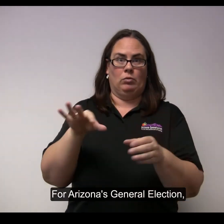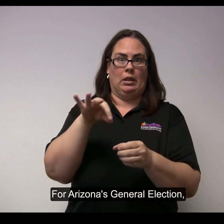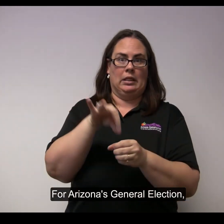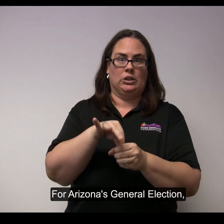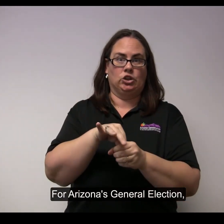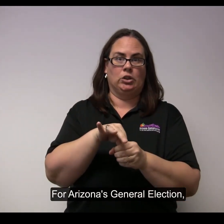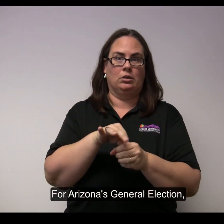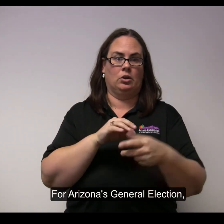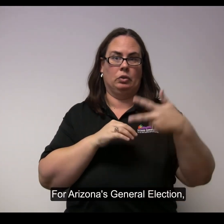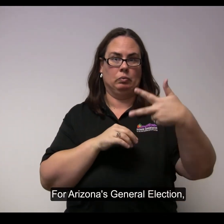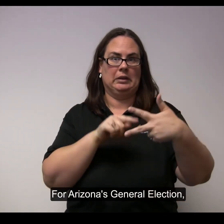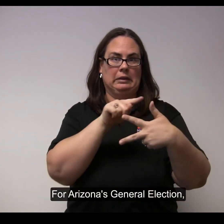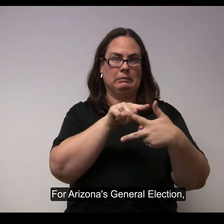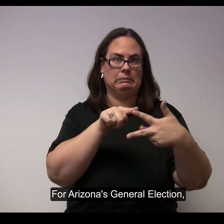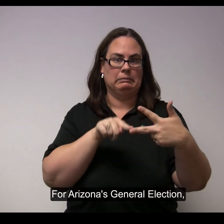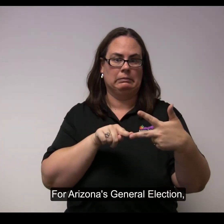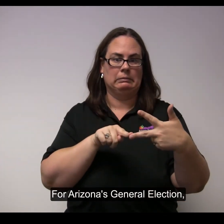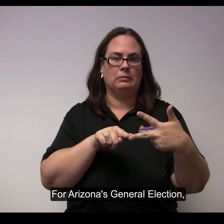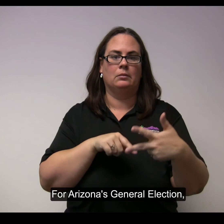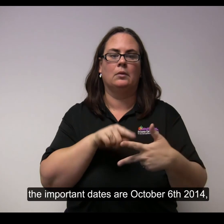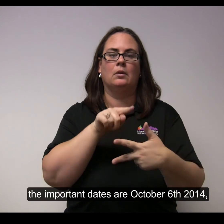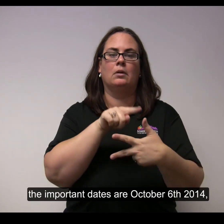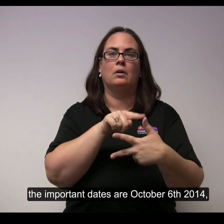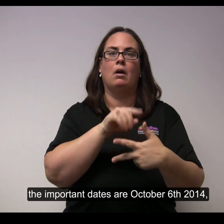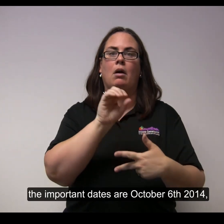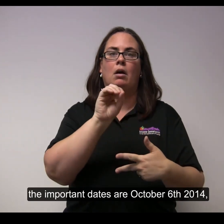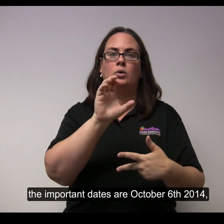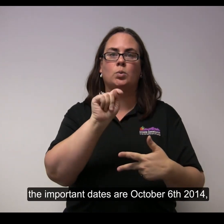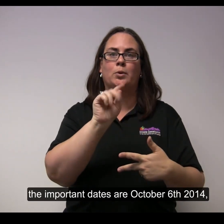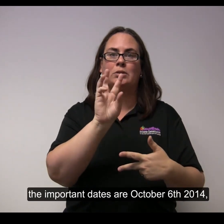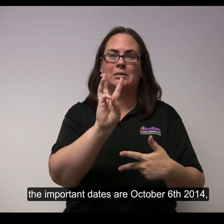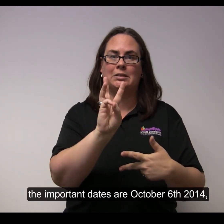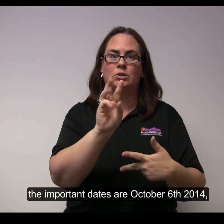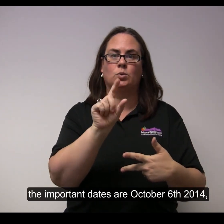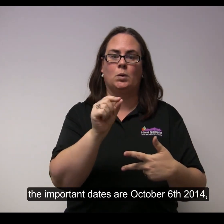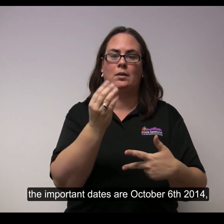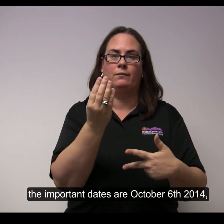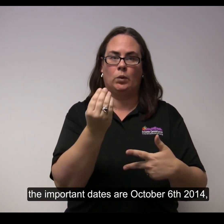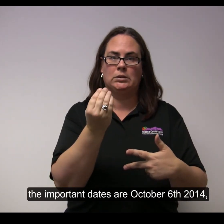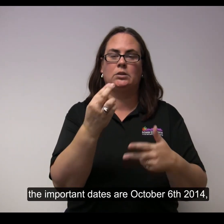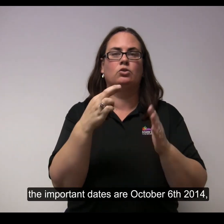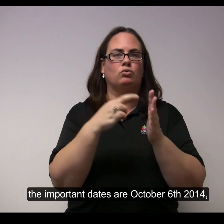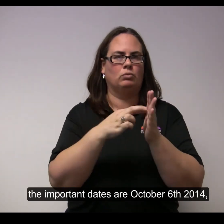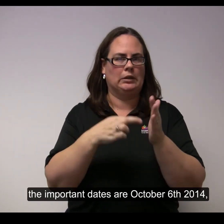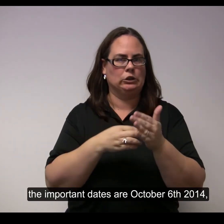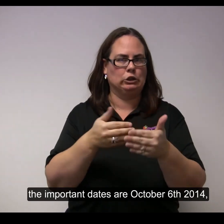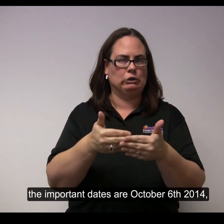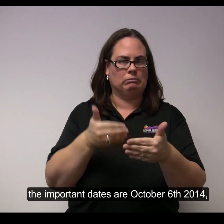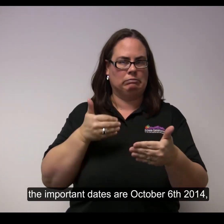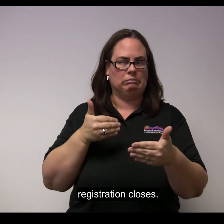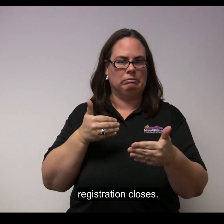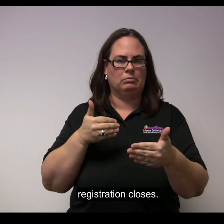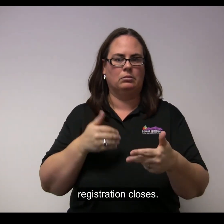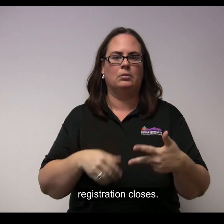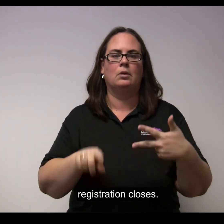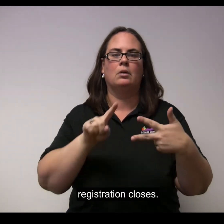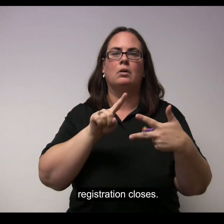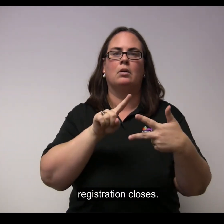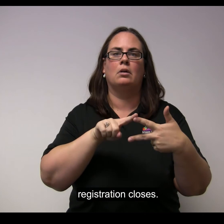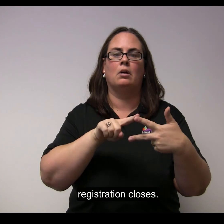For Arizona's general election, the important dates are October 6, 2014, registration